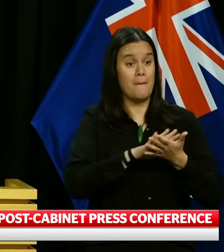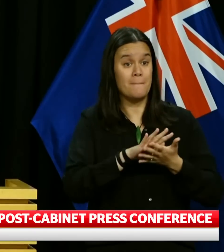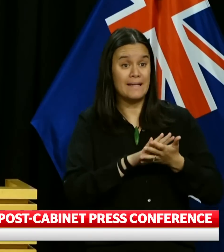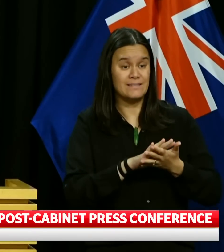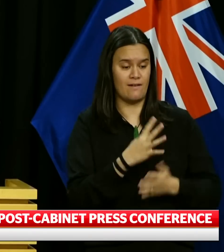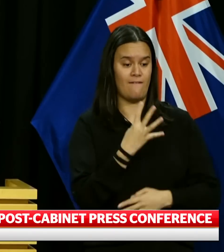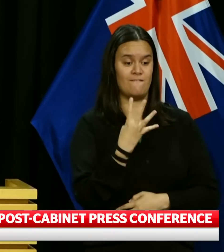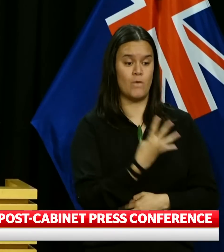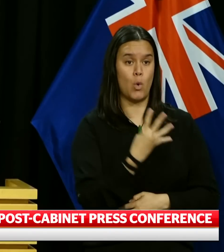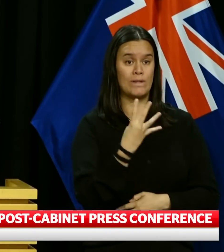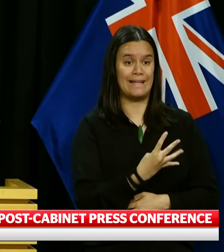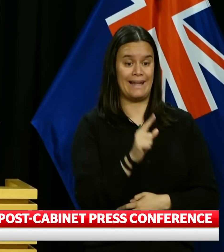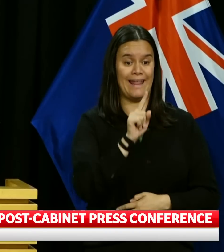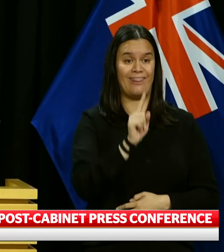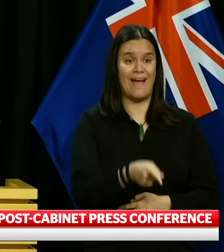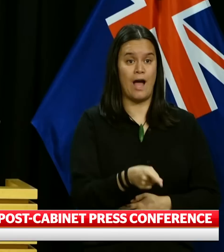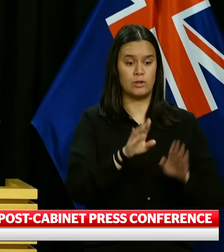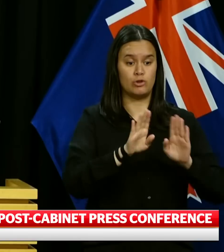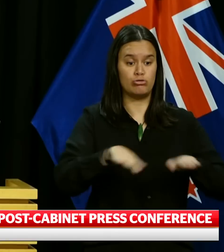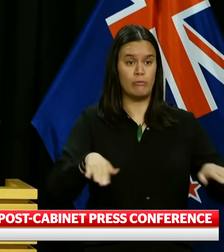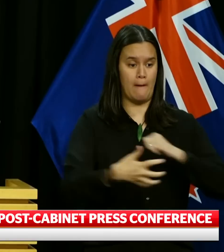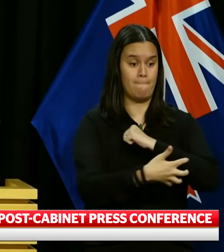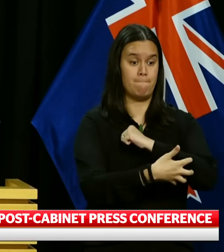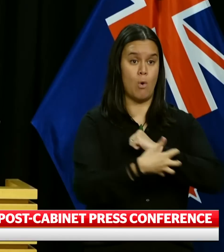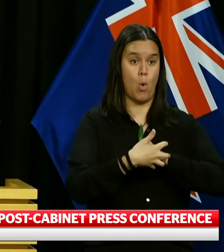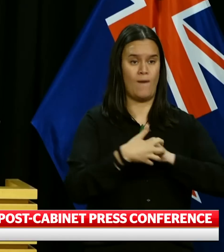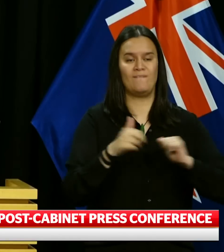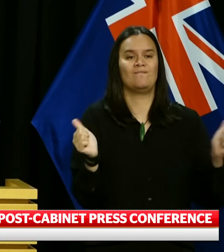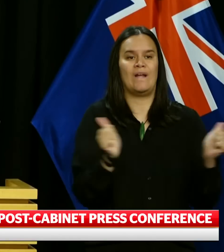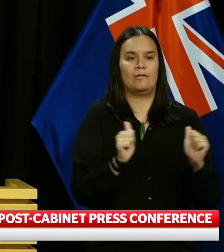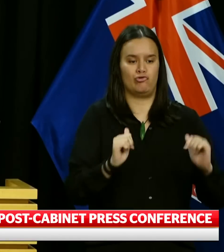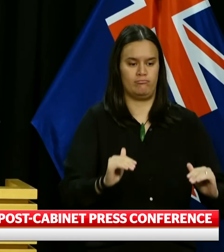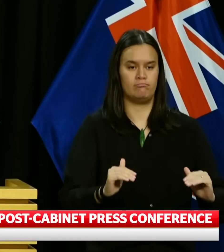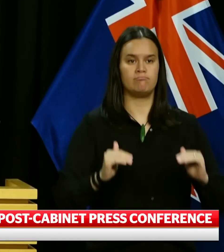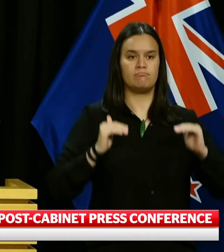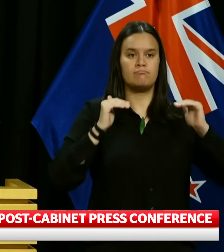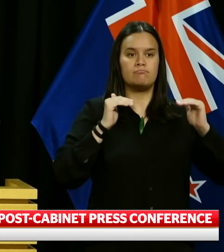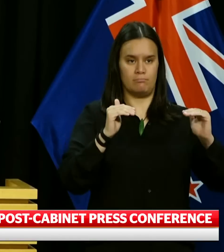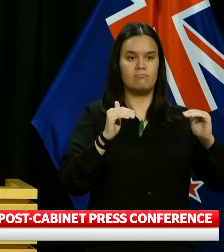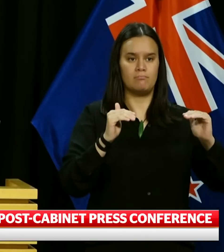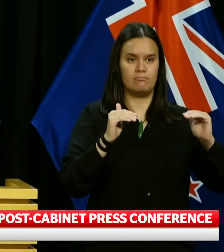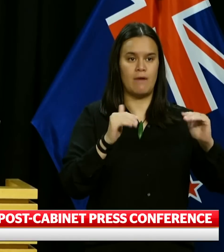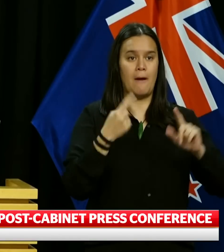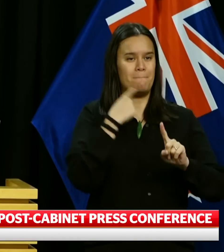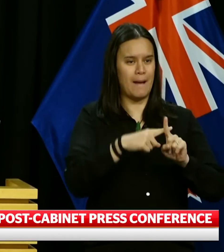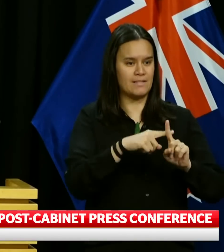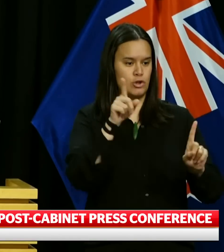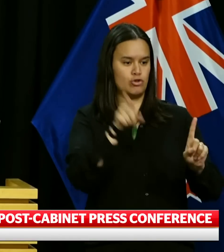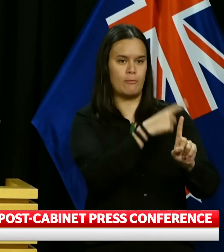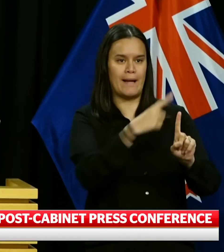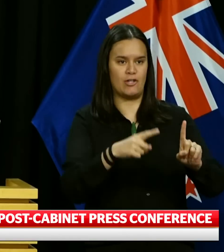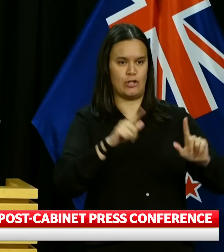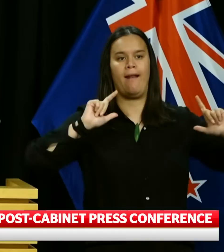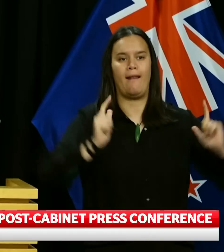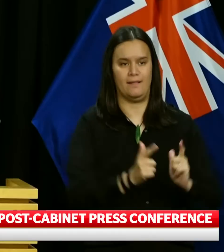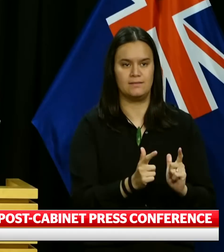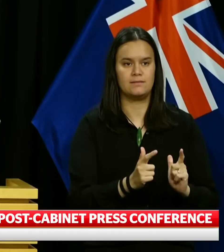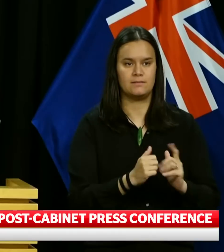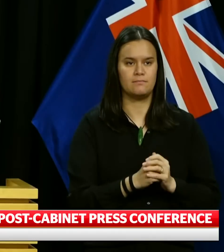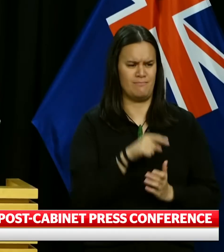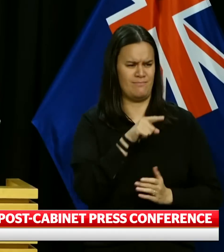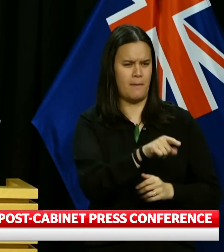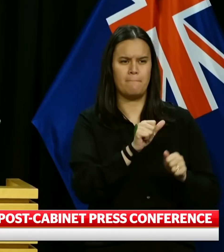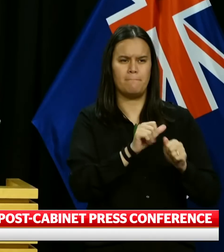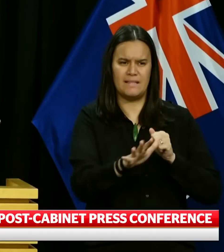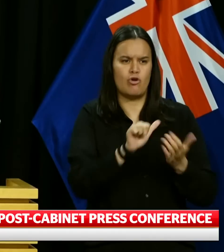to 14,000 children out of poverty and make the system less discriminatory. It's the right thing to do,